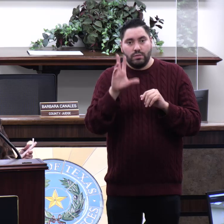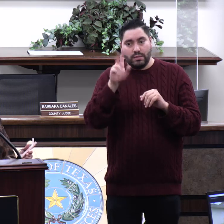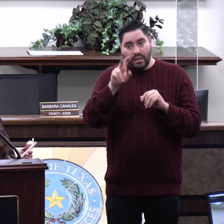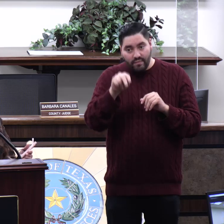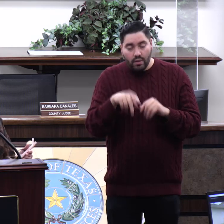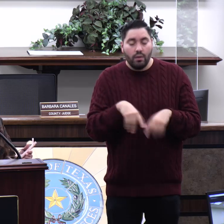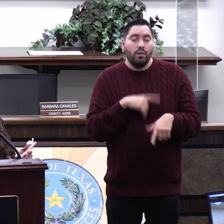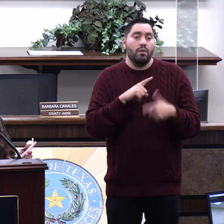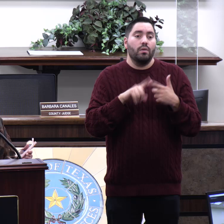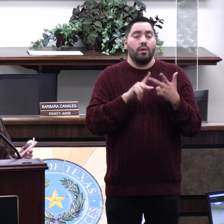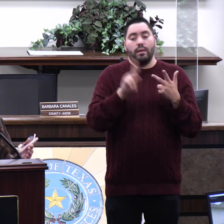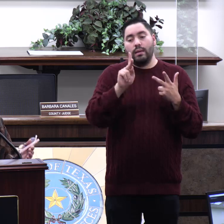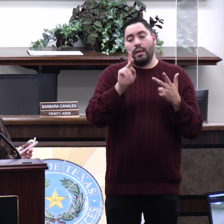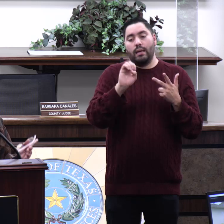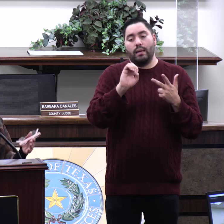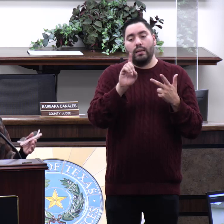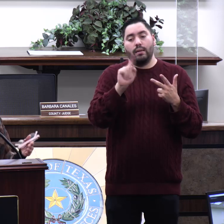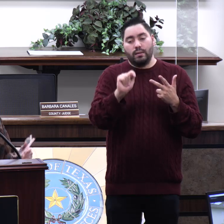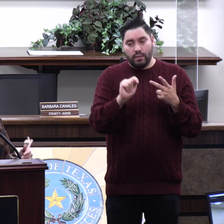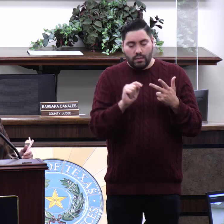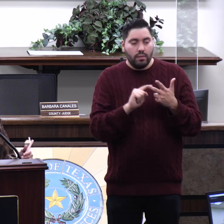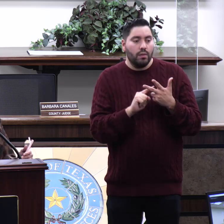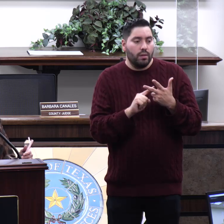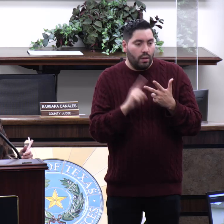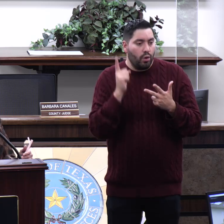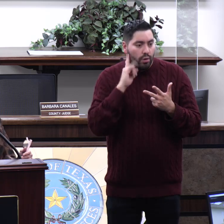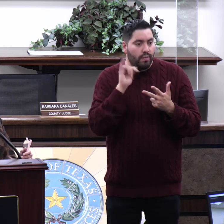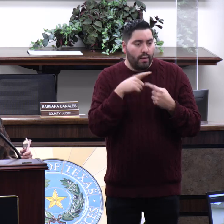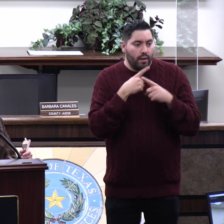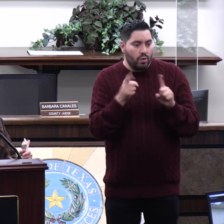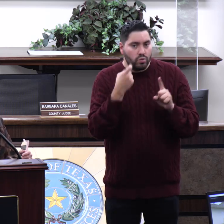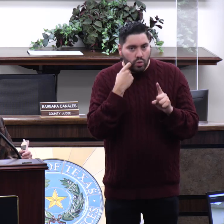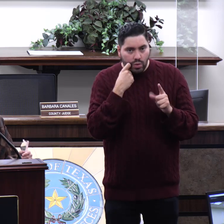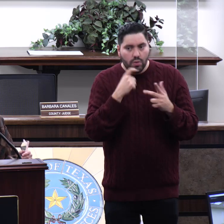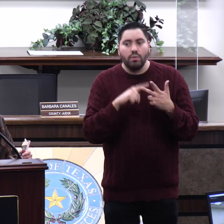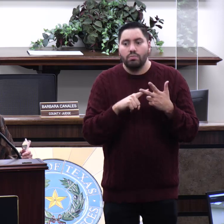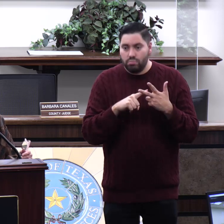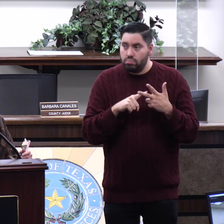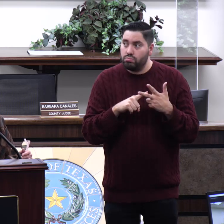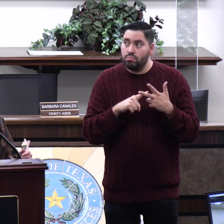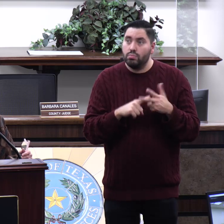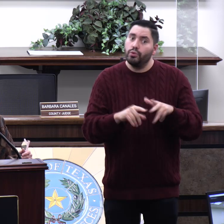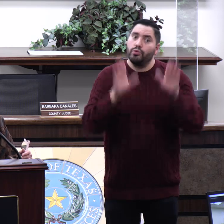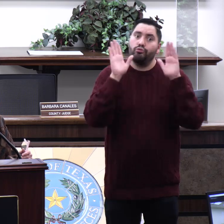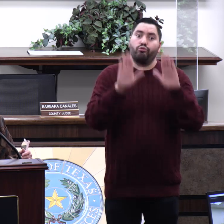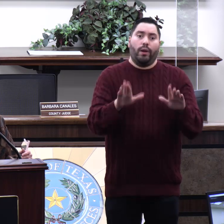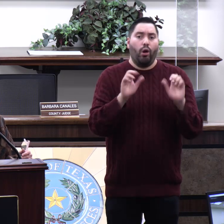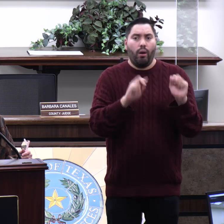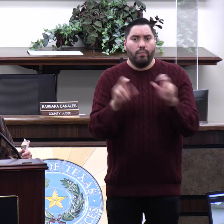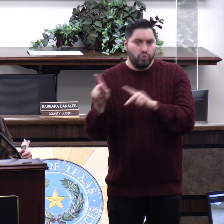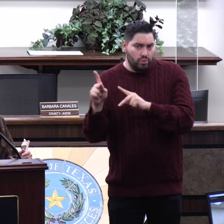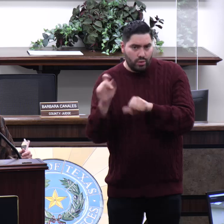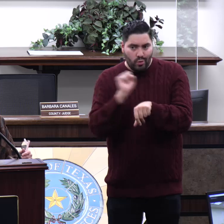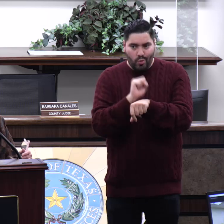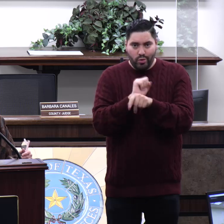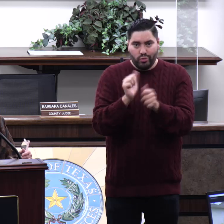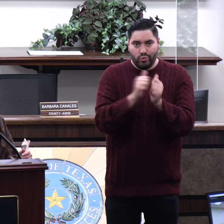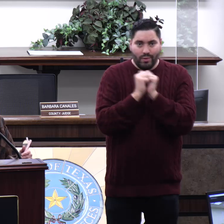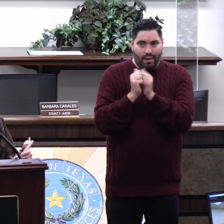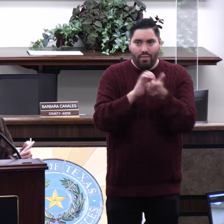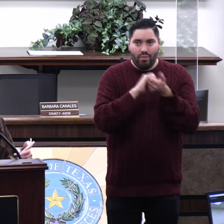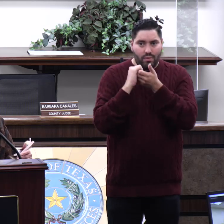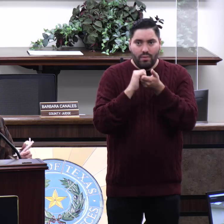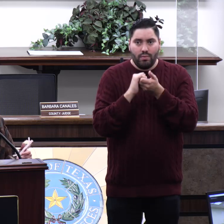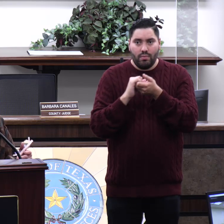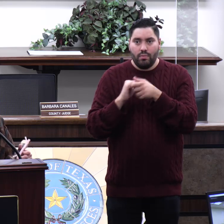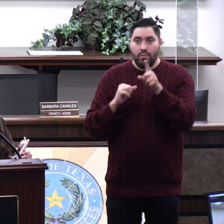do KEDT as well. I heard that announced earlier, so it's a good opportunity to work together. The city